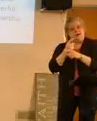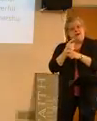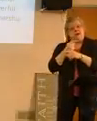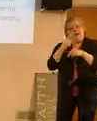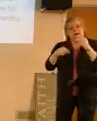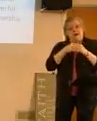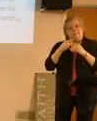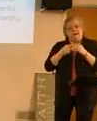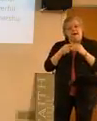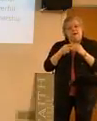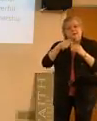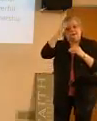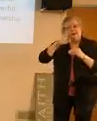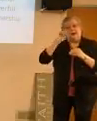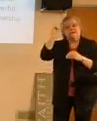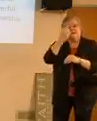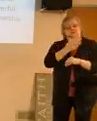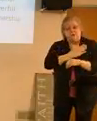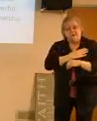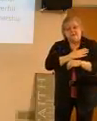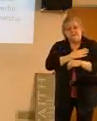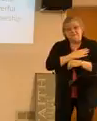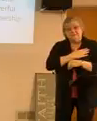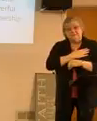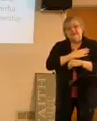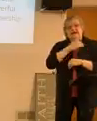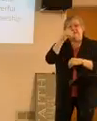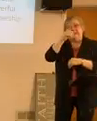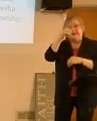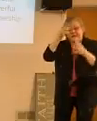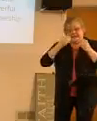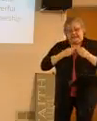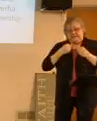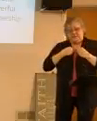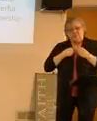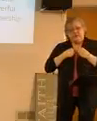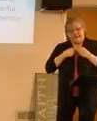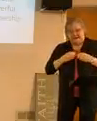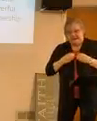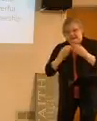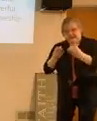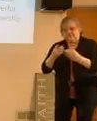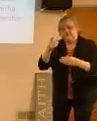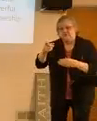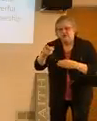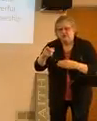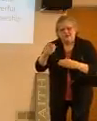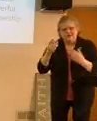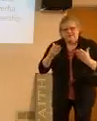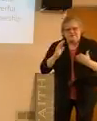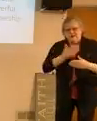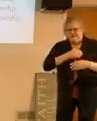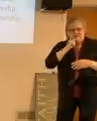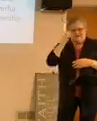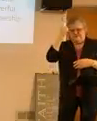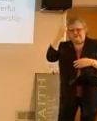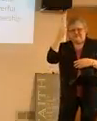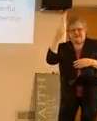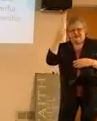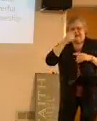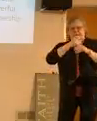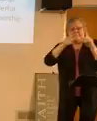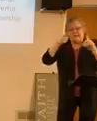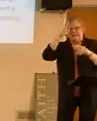the administration of God's grace that he gave to me for you. The mystery was made known to me by